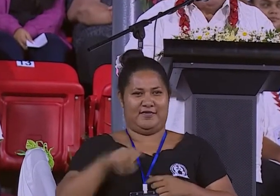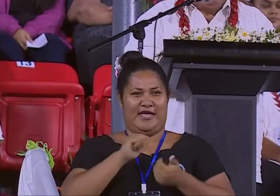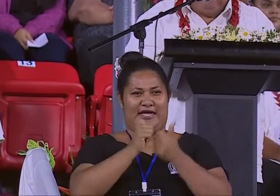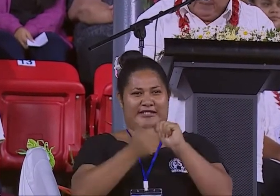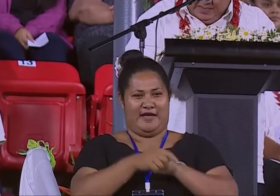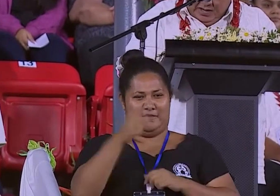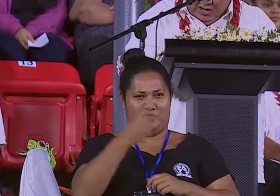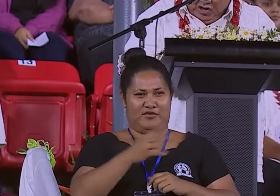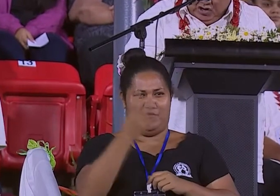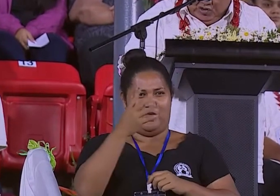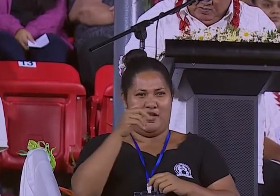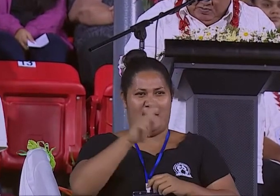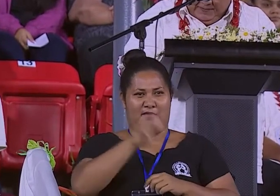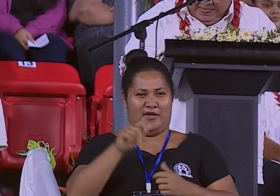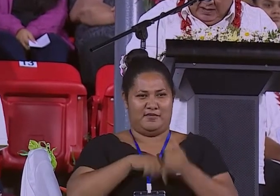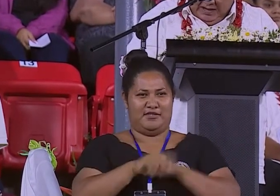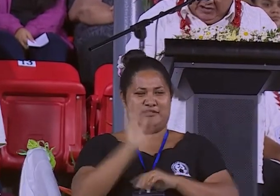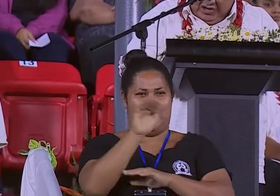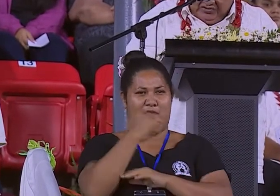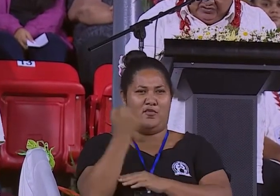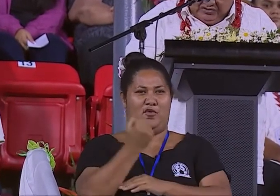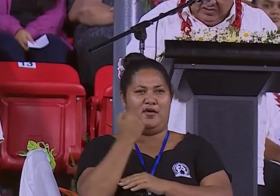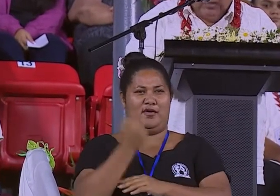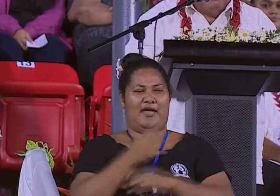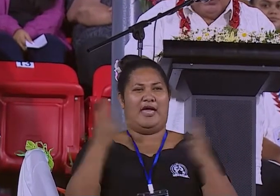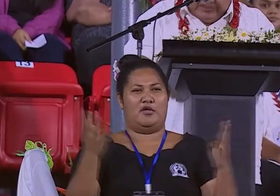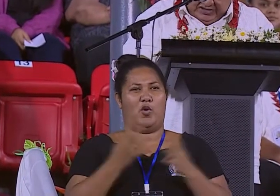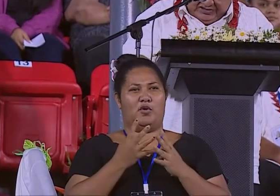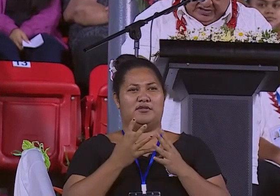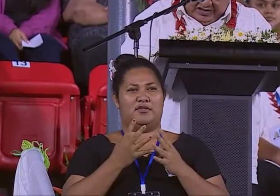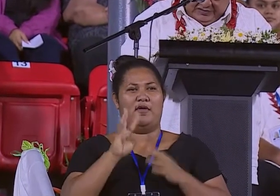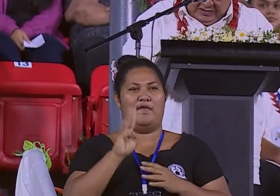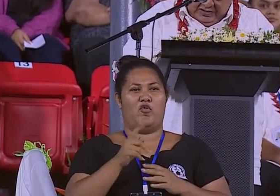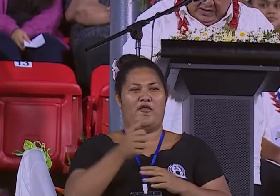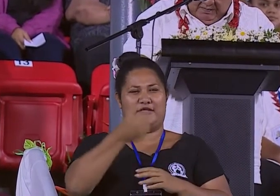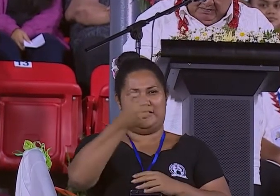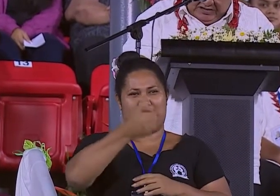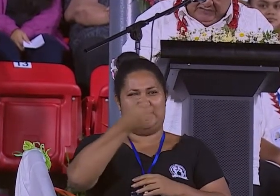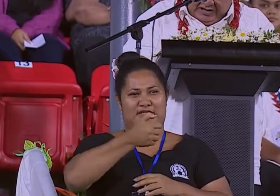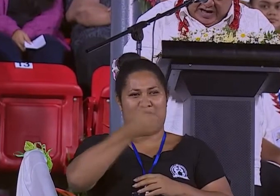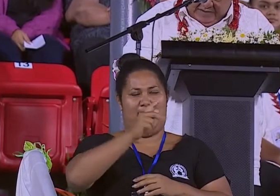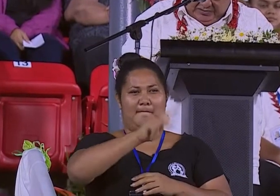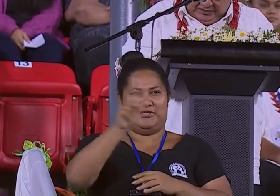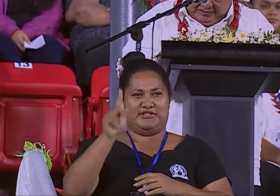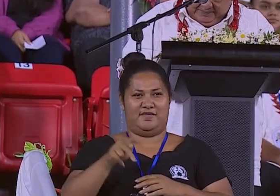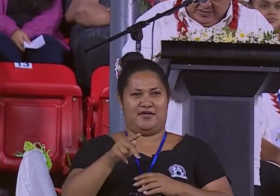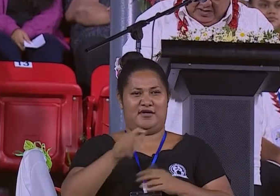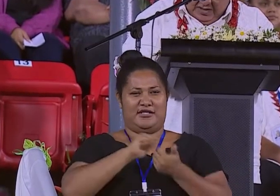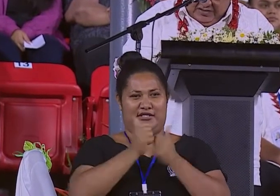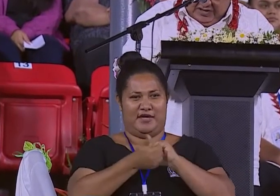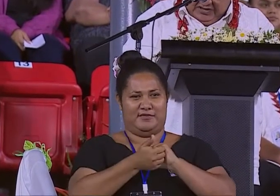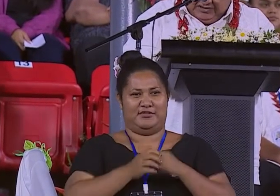to Samoa, home and host for the 16th Pacific